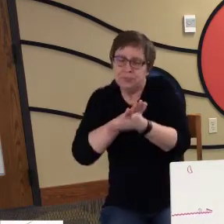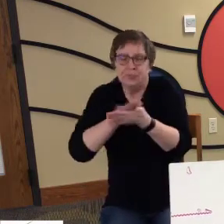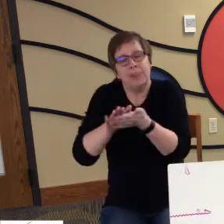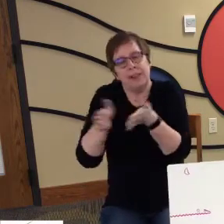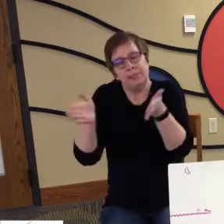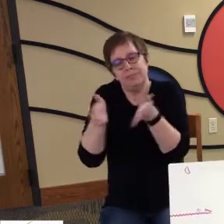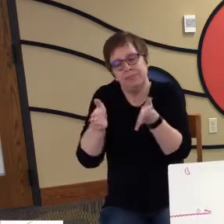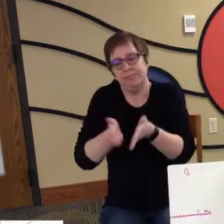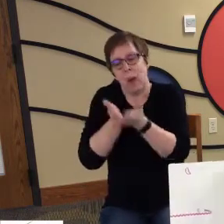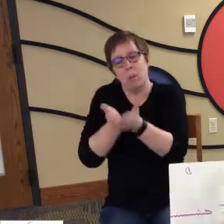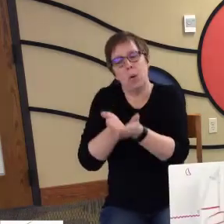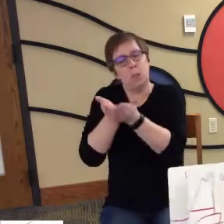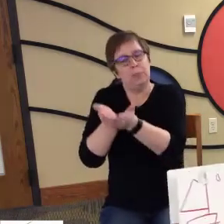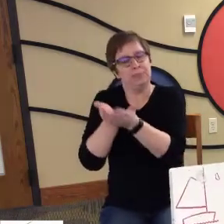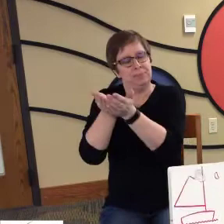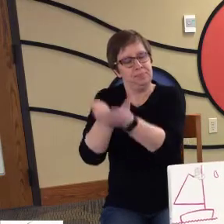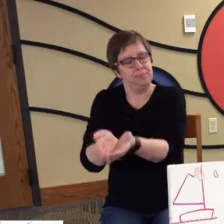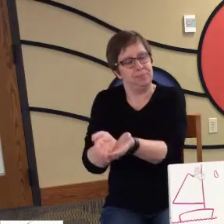boat.